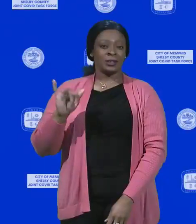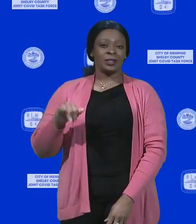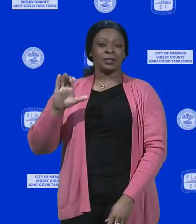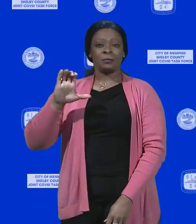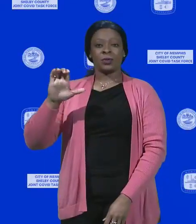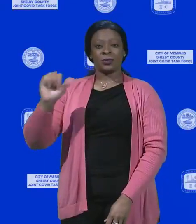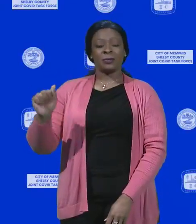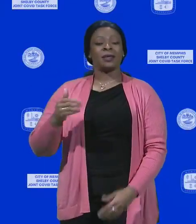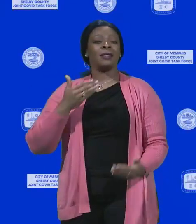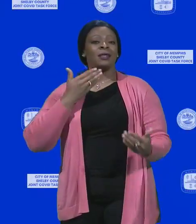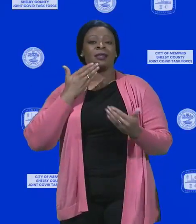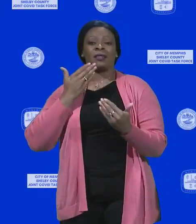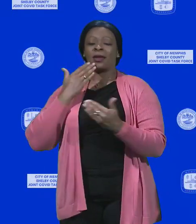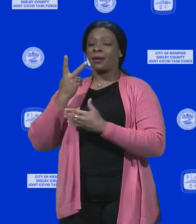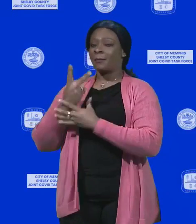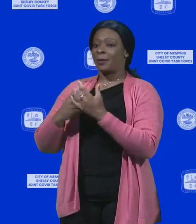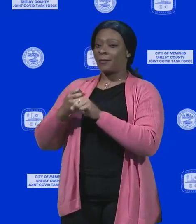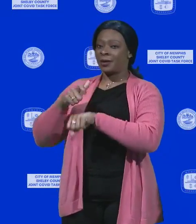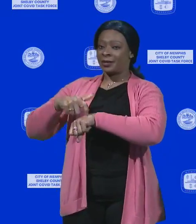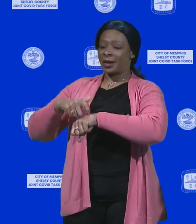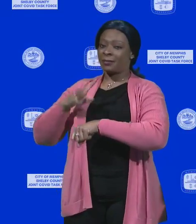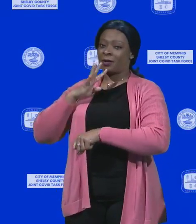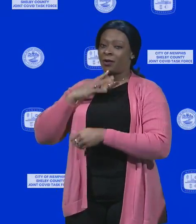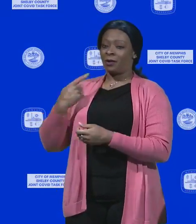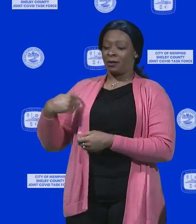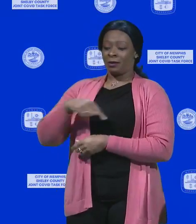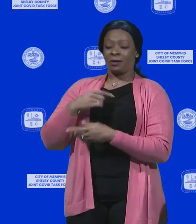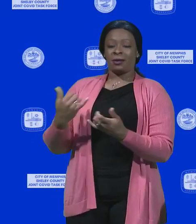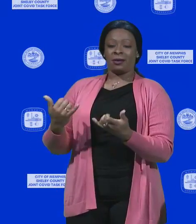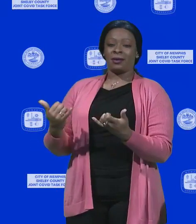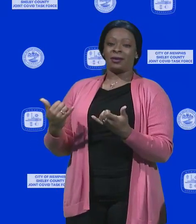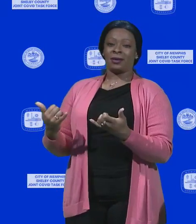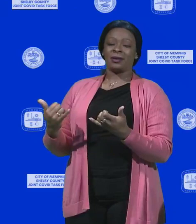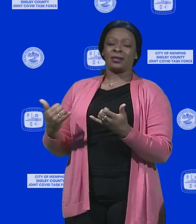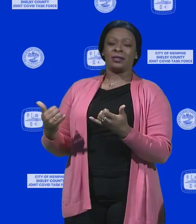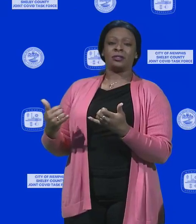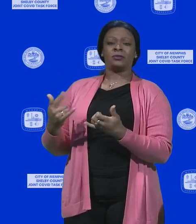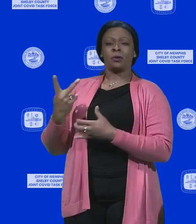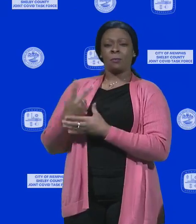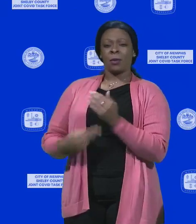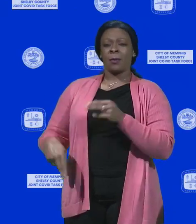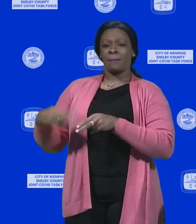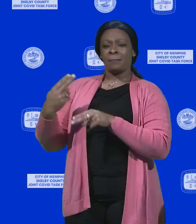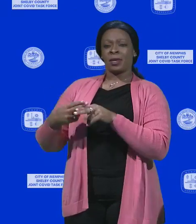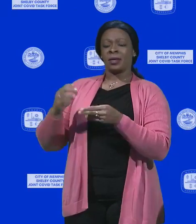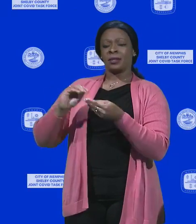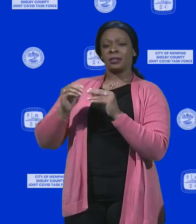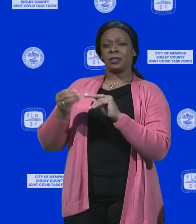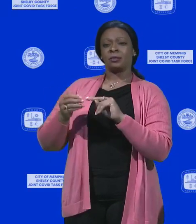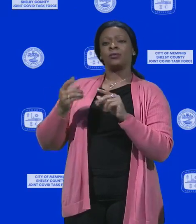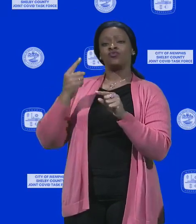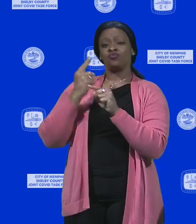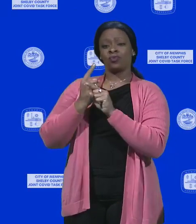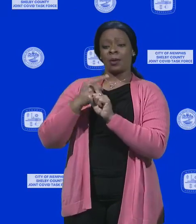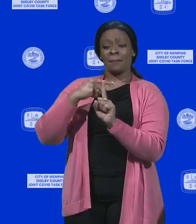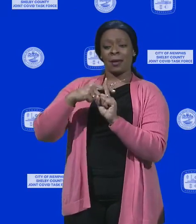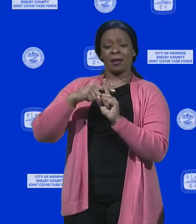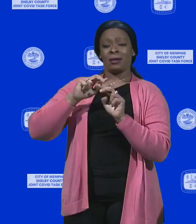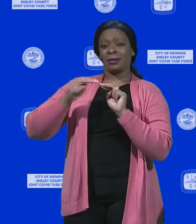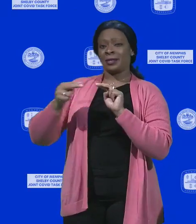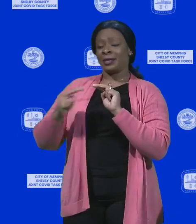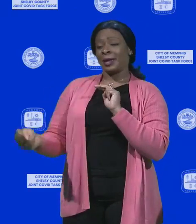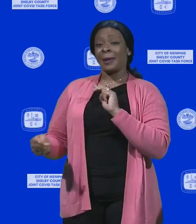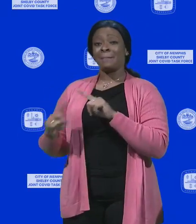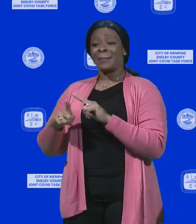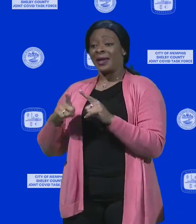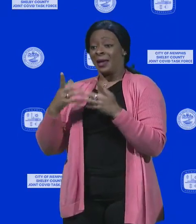Hi, thank you both for making time to talk to us today. Both of you mentioned that, the numbers are trending in the right direction, but we are not out of